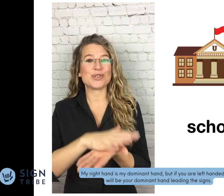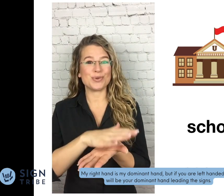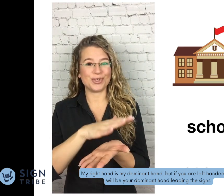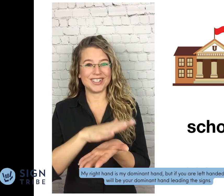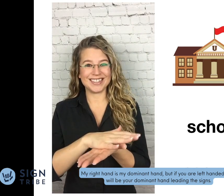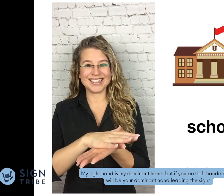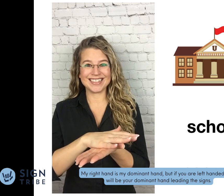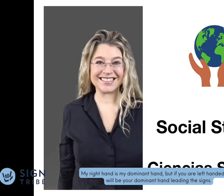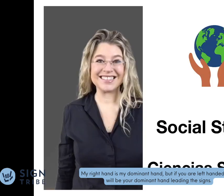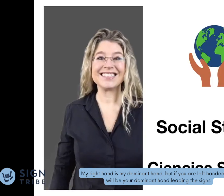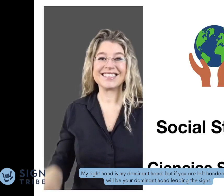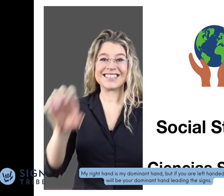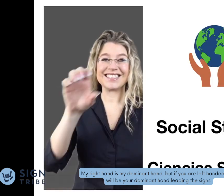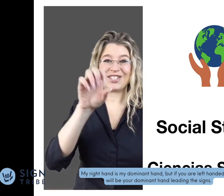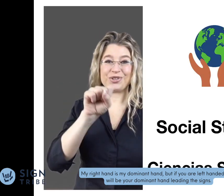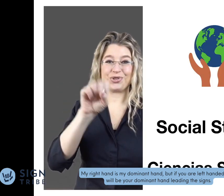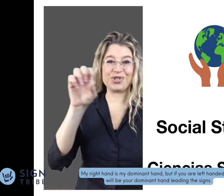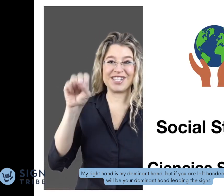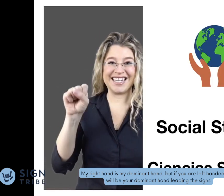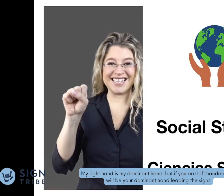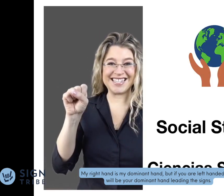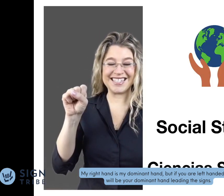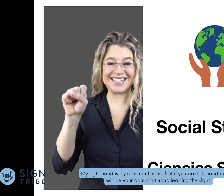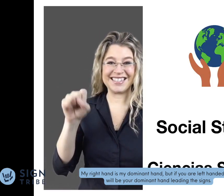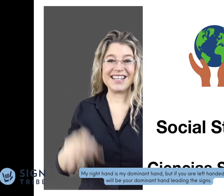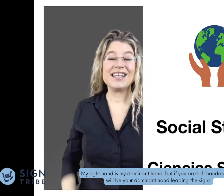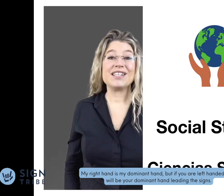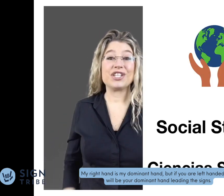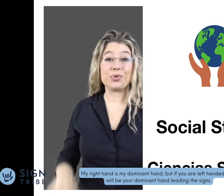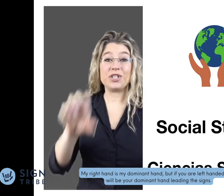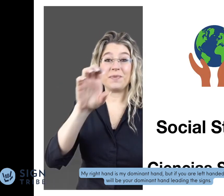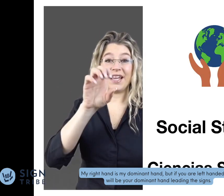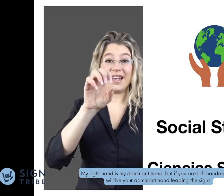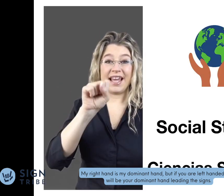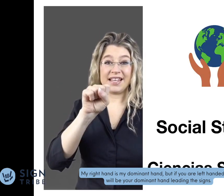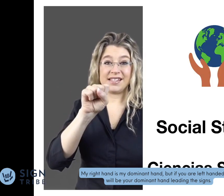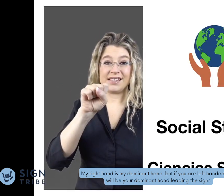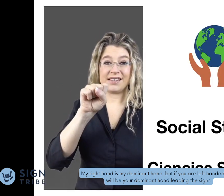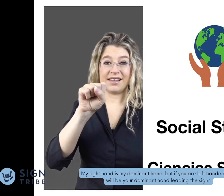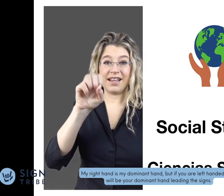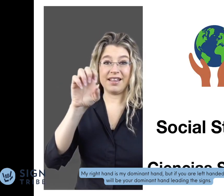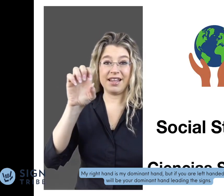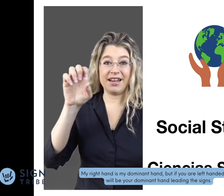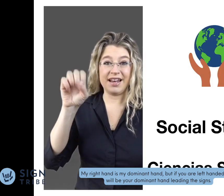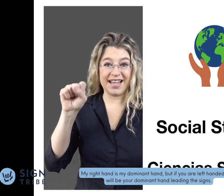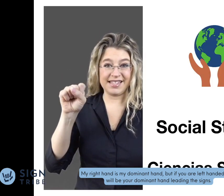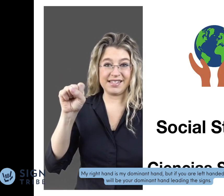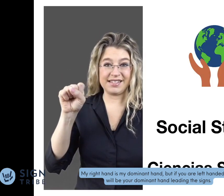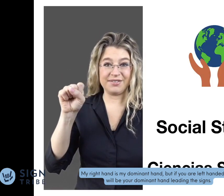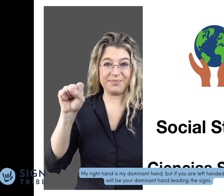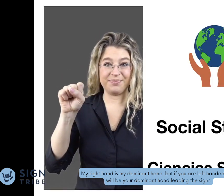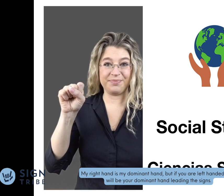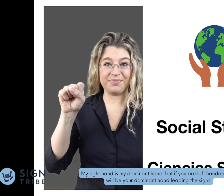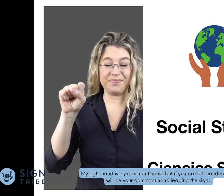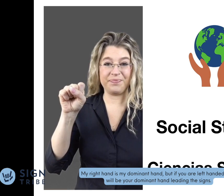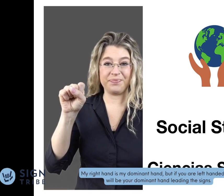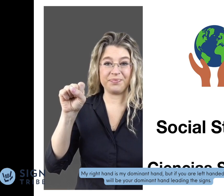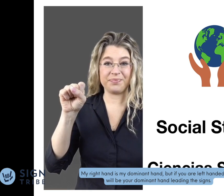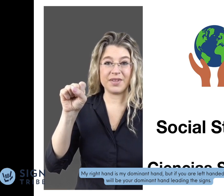School. Social studies. So you're going to make an S and then an S. So